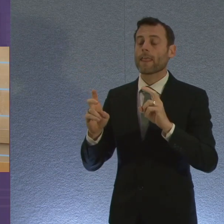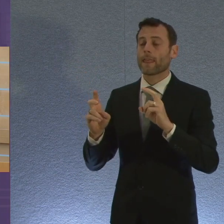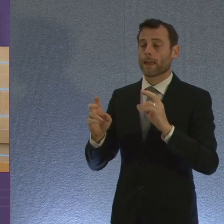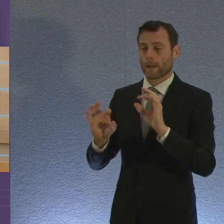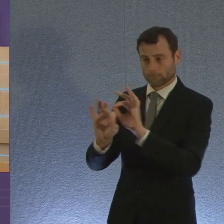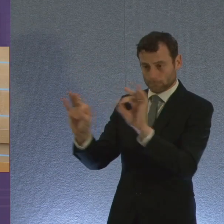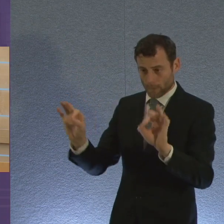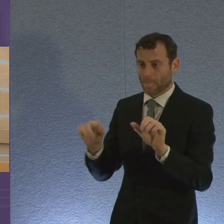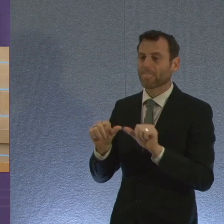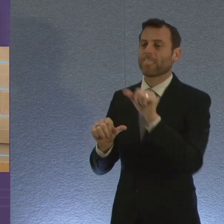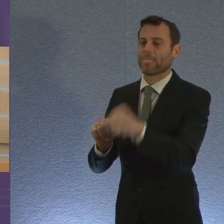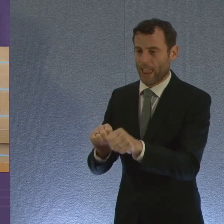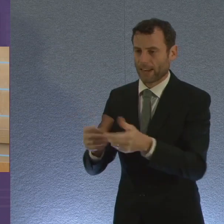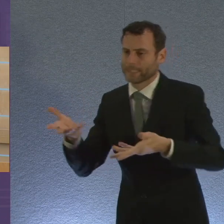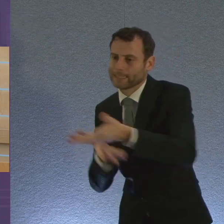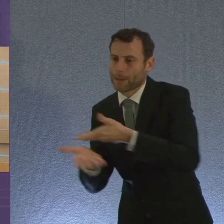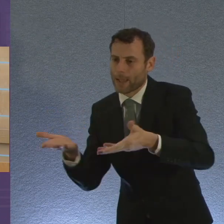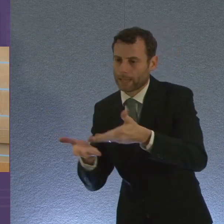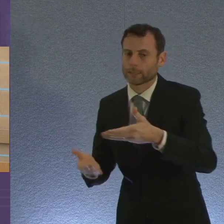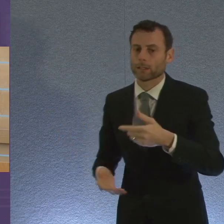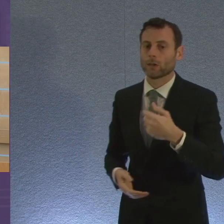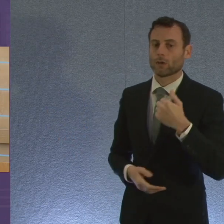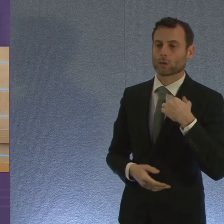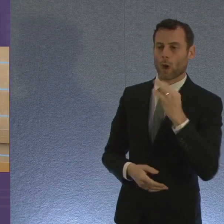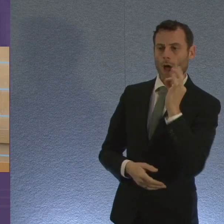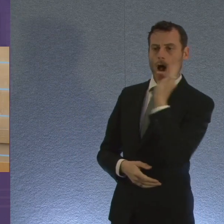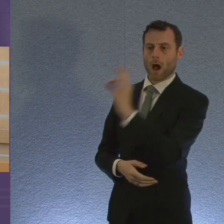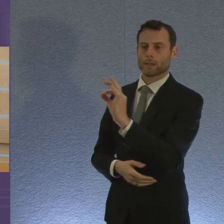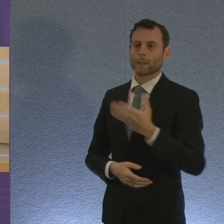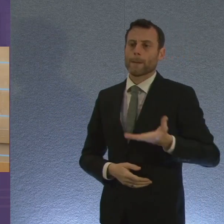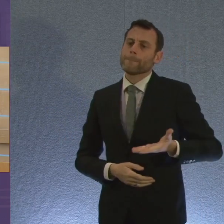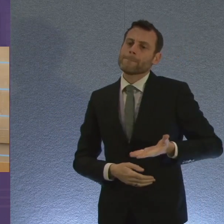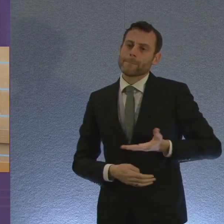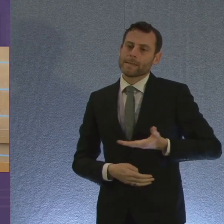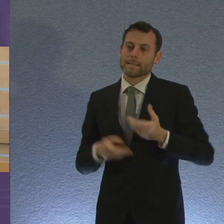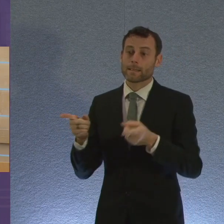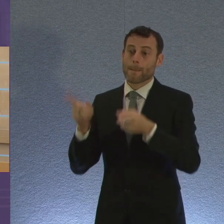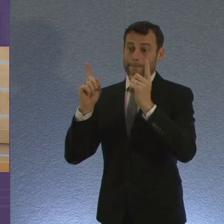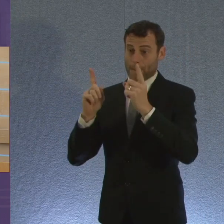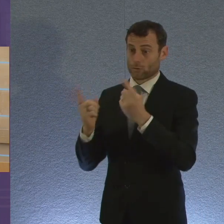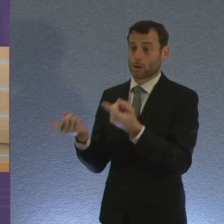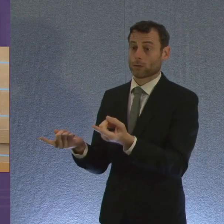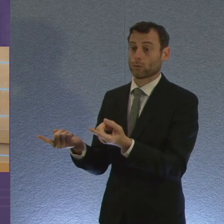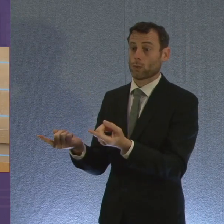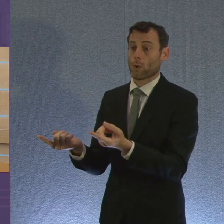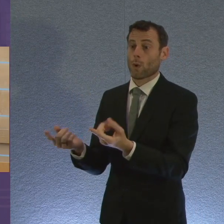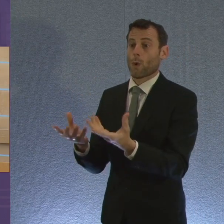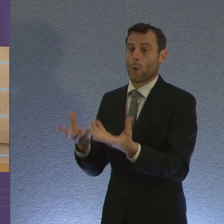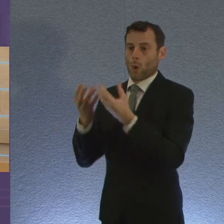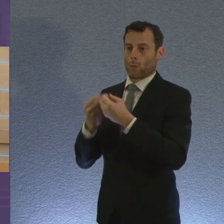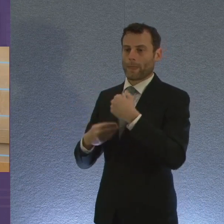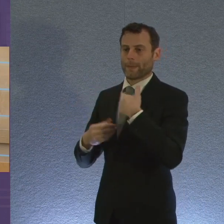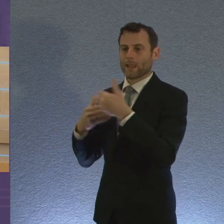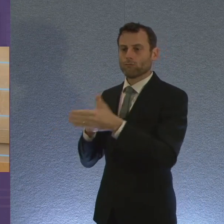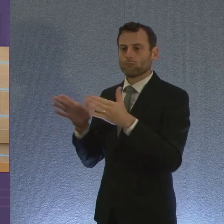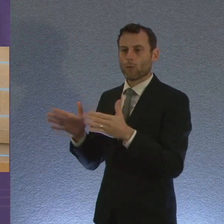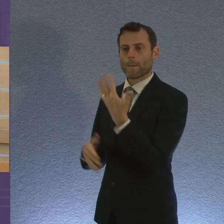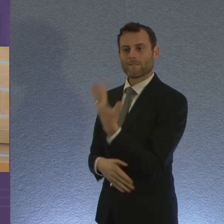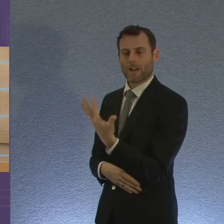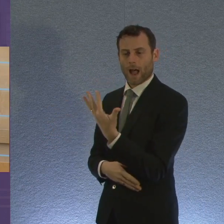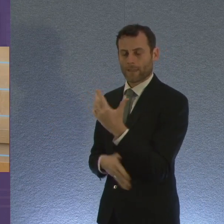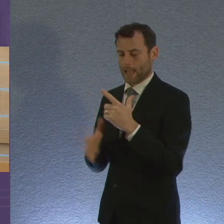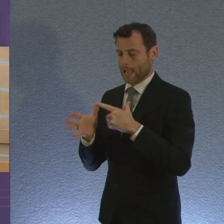is, could I invite the business managers to join me in room 5, that's the Adam Smith committee room, room